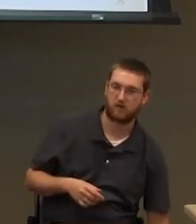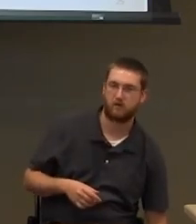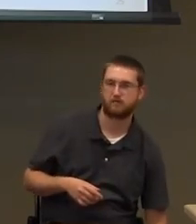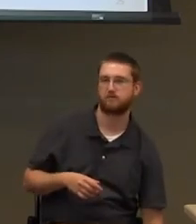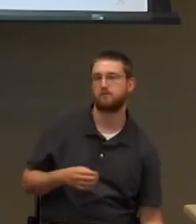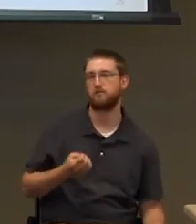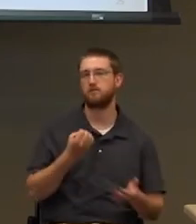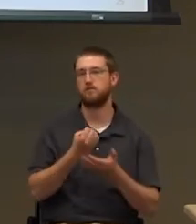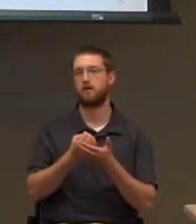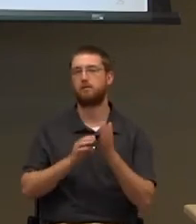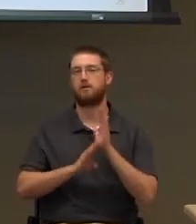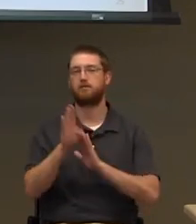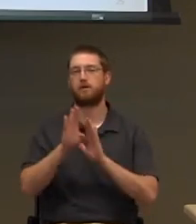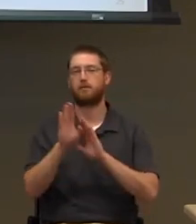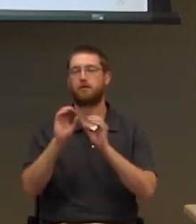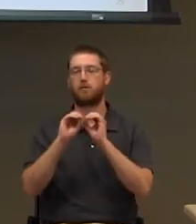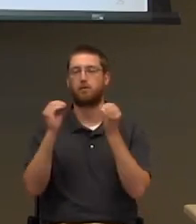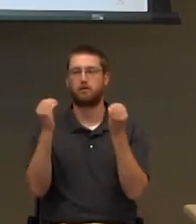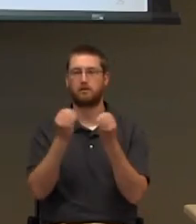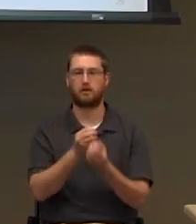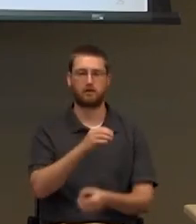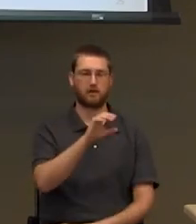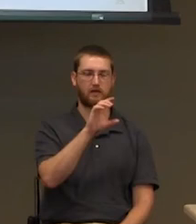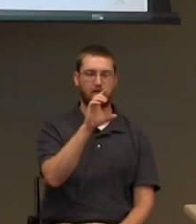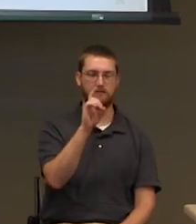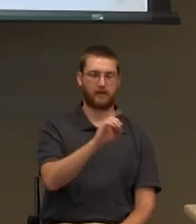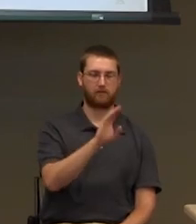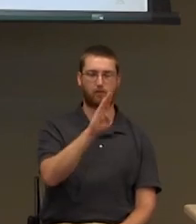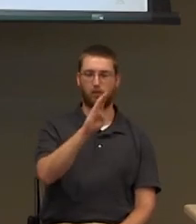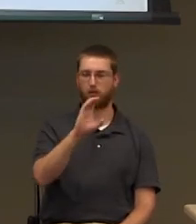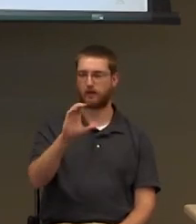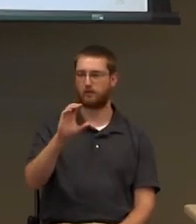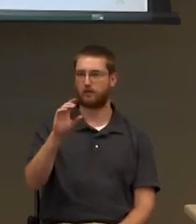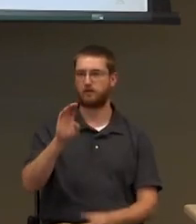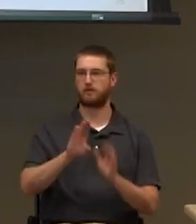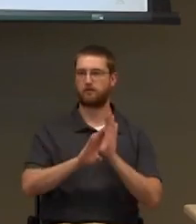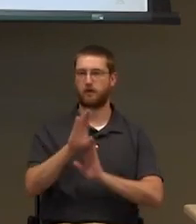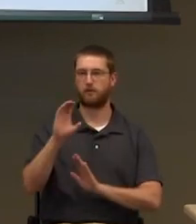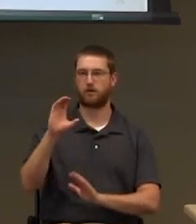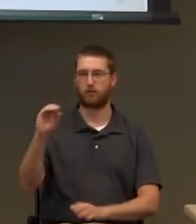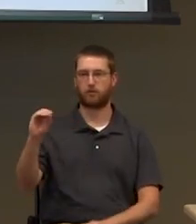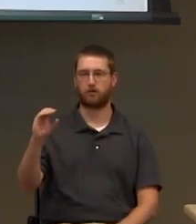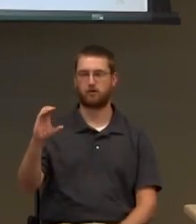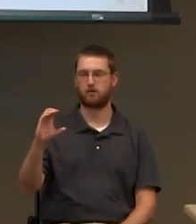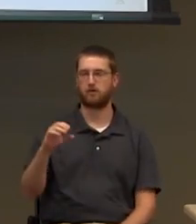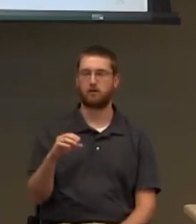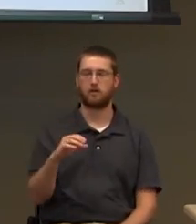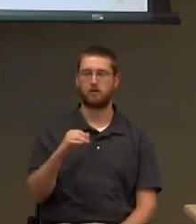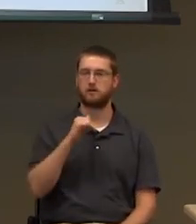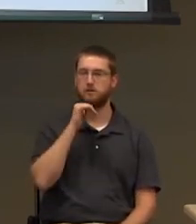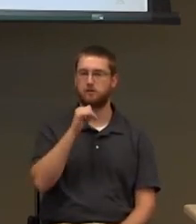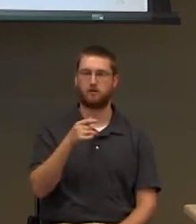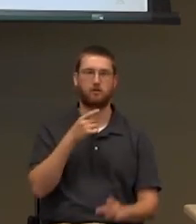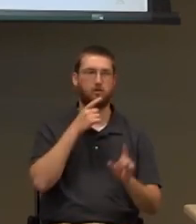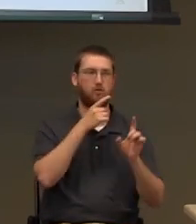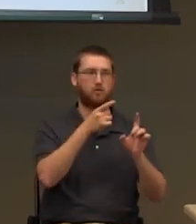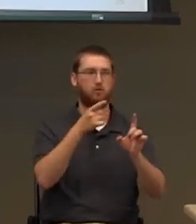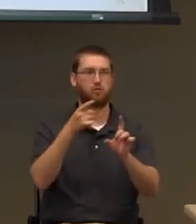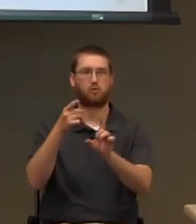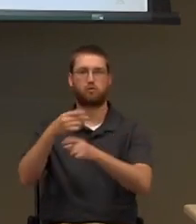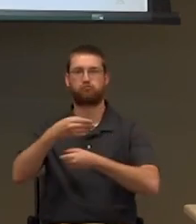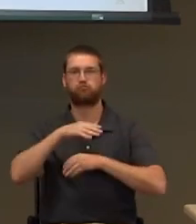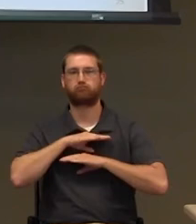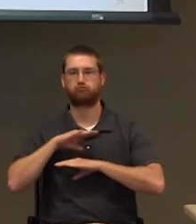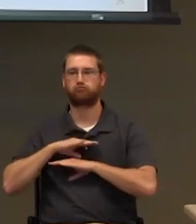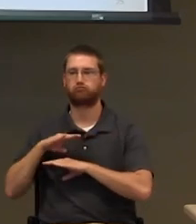development organization, the Danville Boyle Development Corporation, I defined it, does not pursue the goals and vision that was set